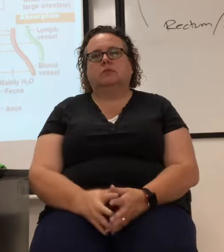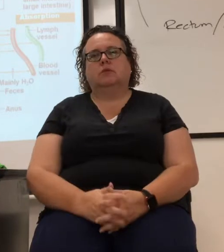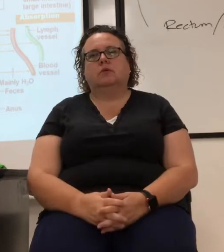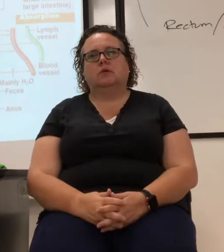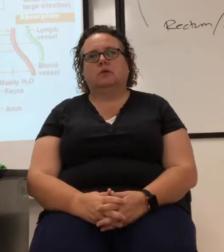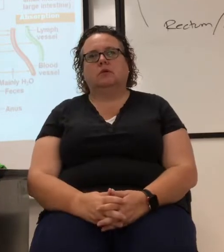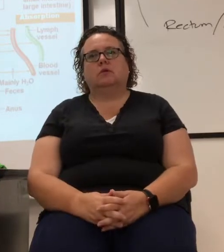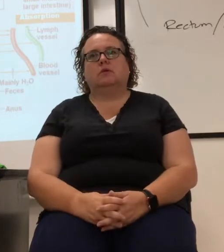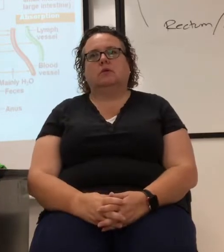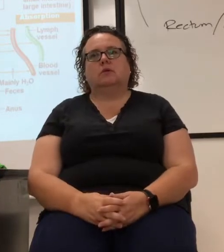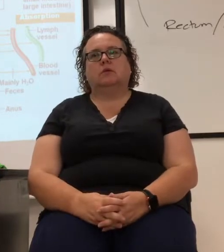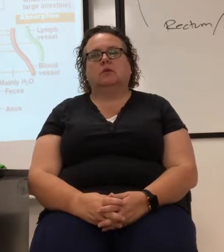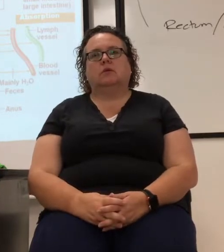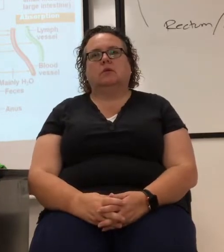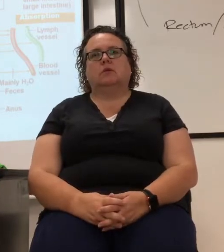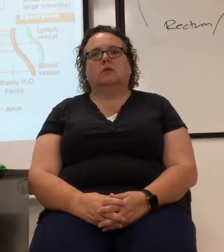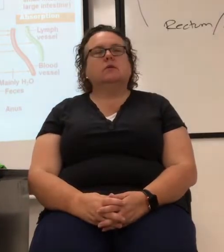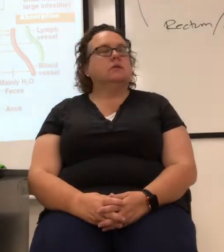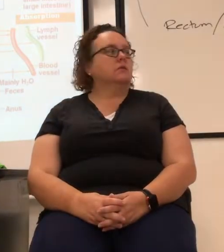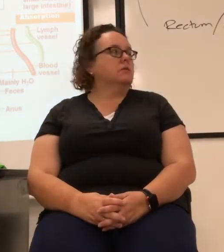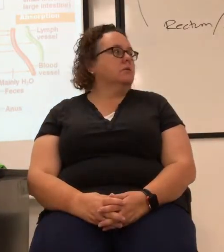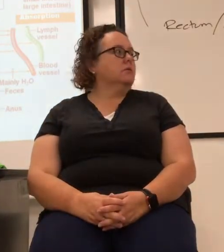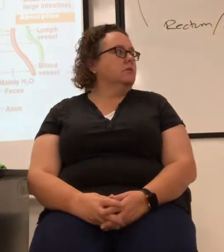Helps keep